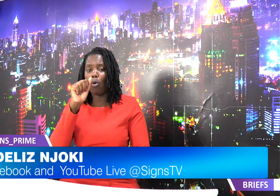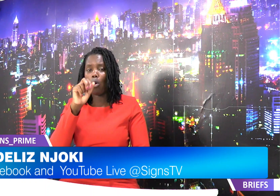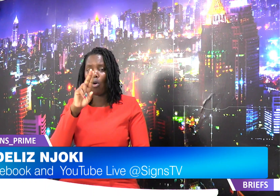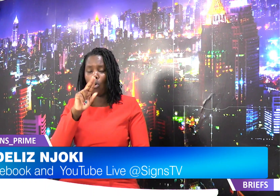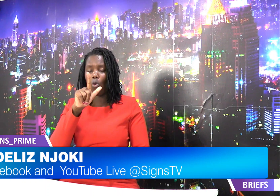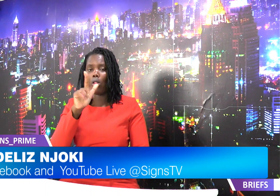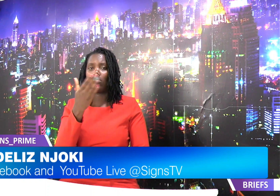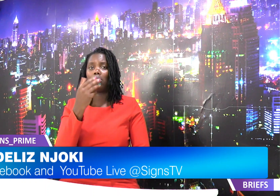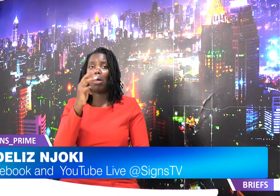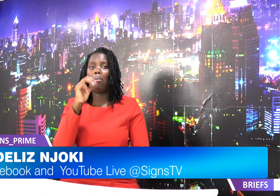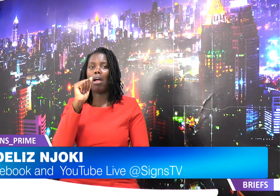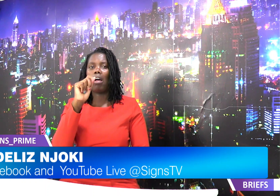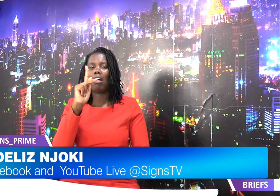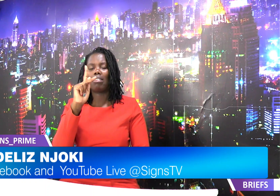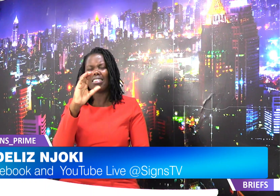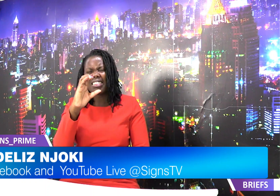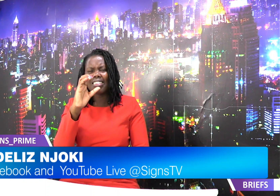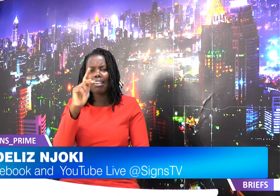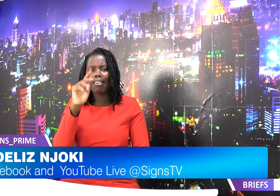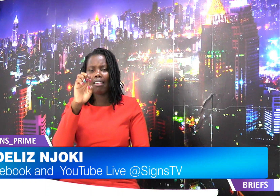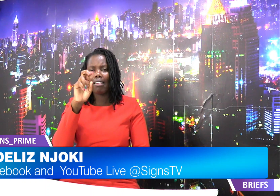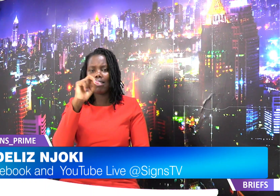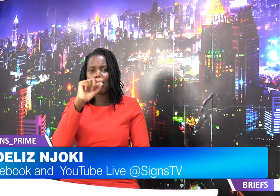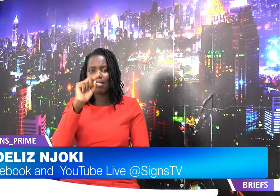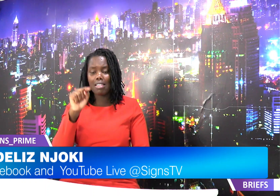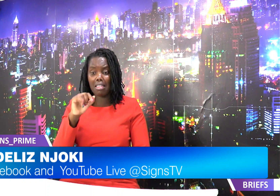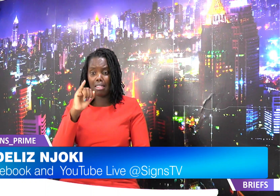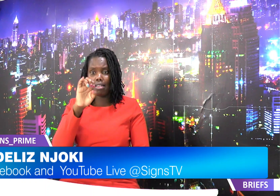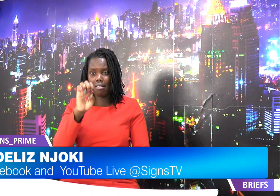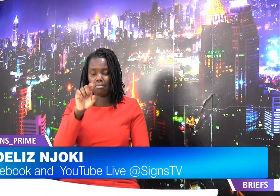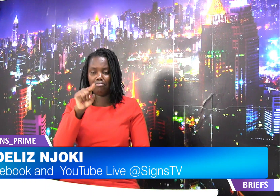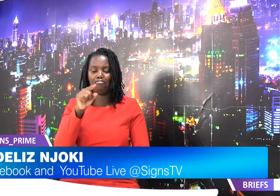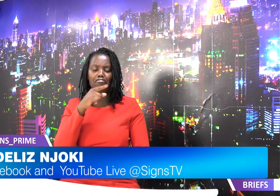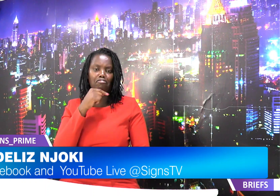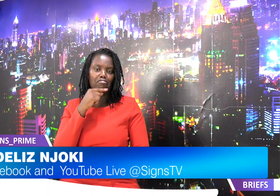to cult teachings by preacher Paul Mackenzie.